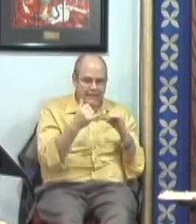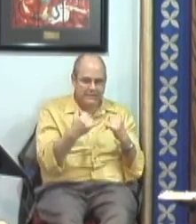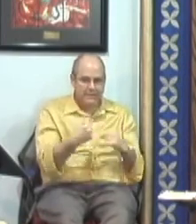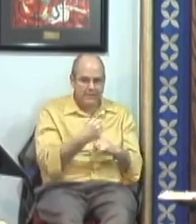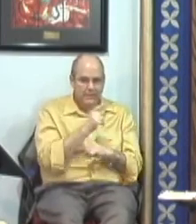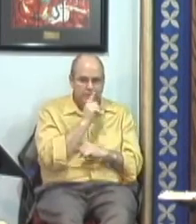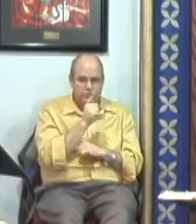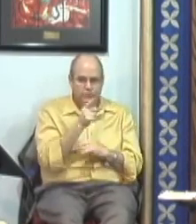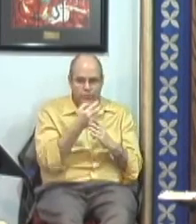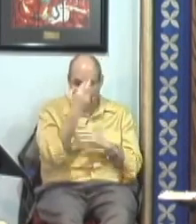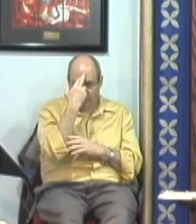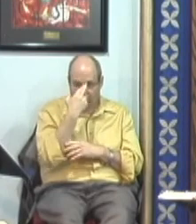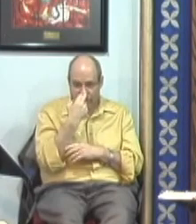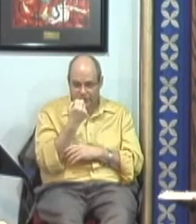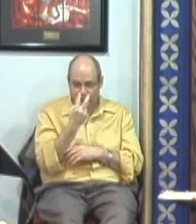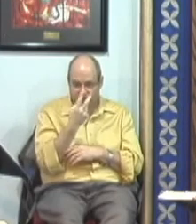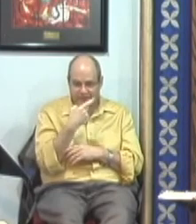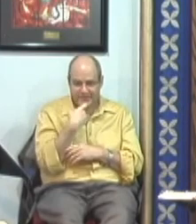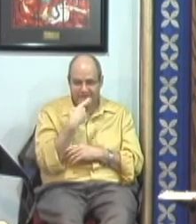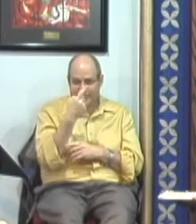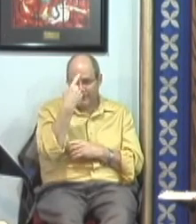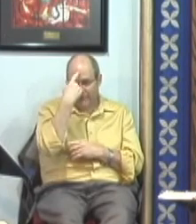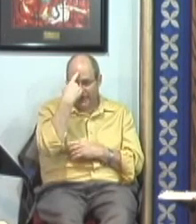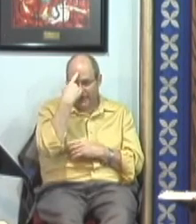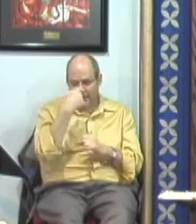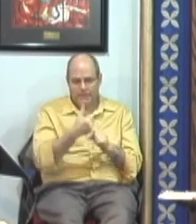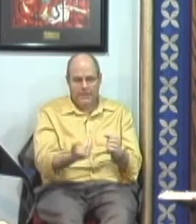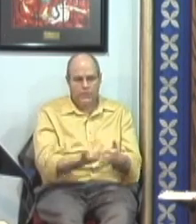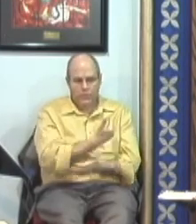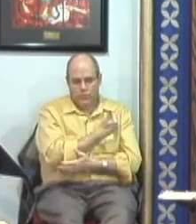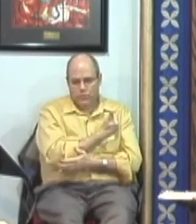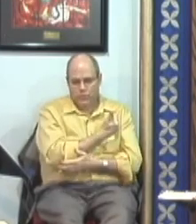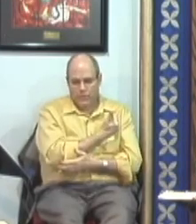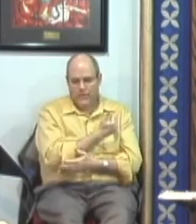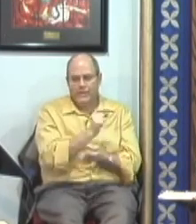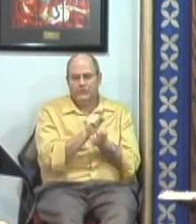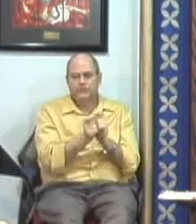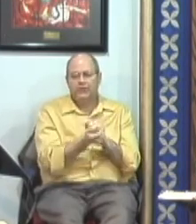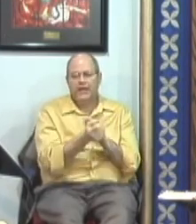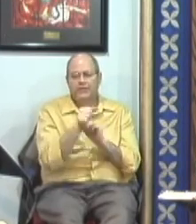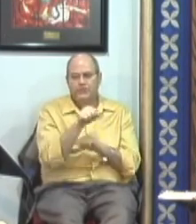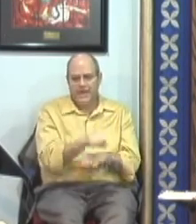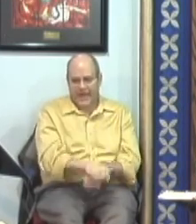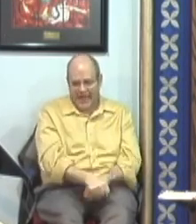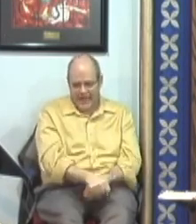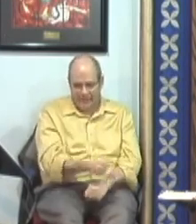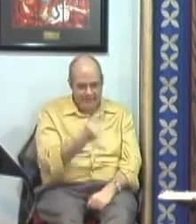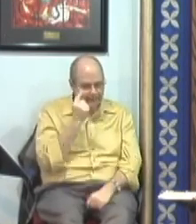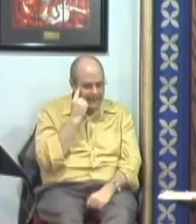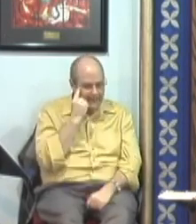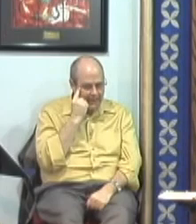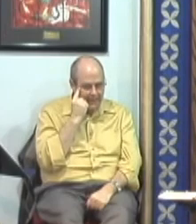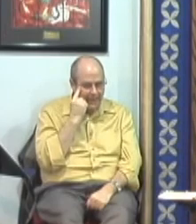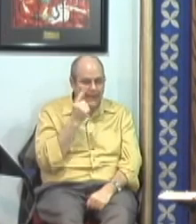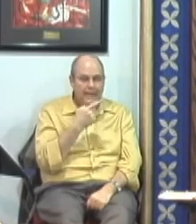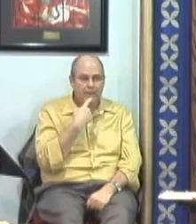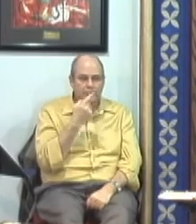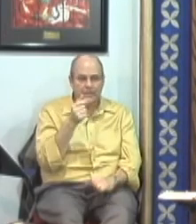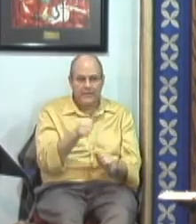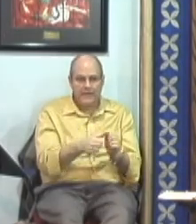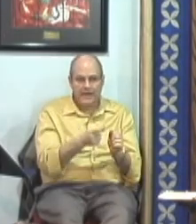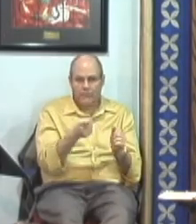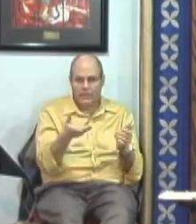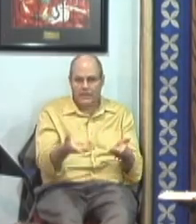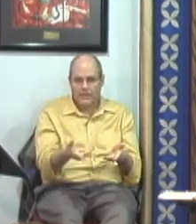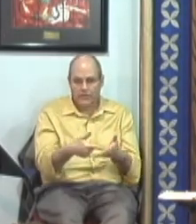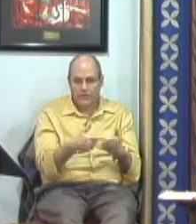what Romans 12 says, that the brain can be renewed. We can change the habits of thinking. And I would say that everybody in